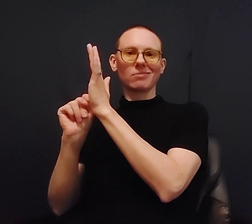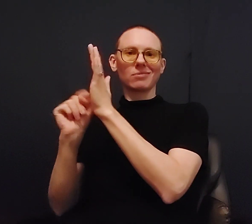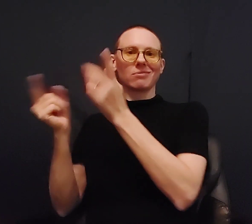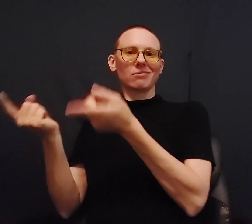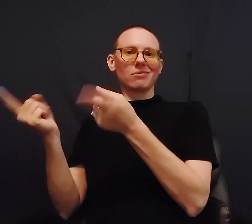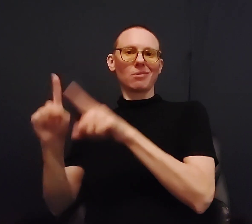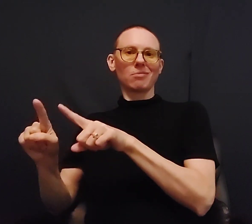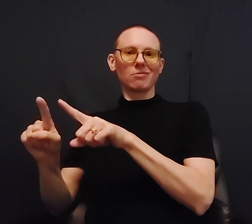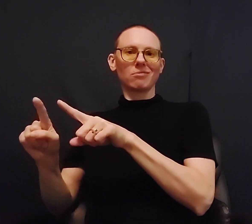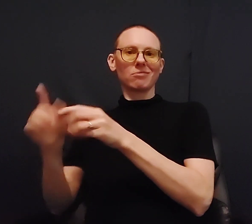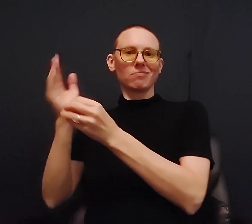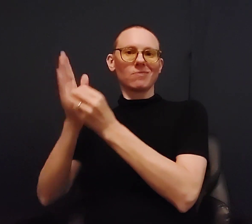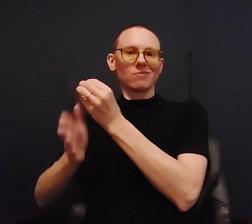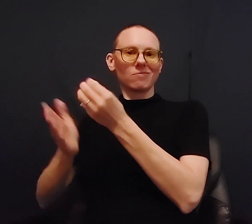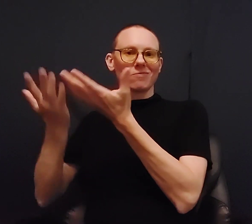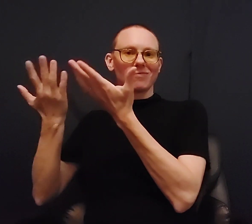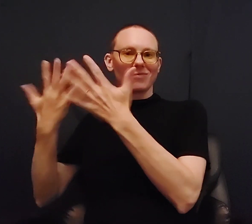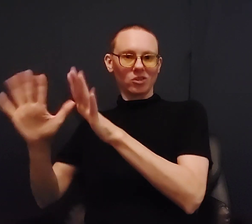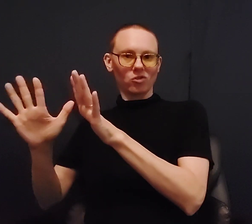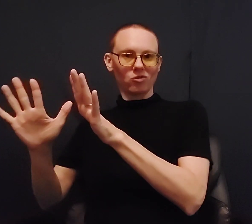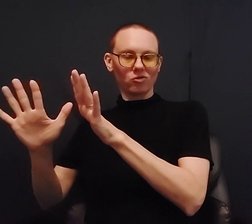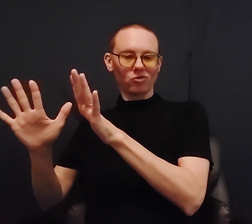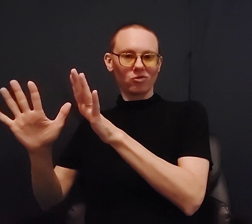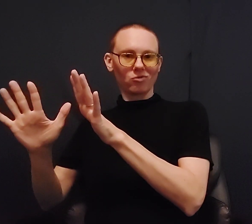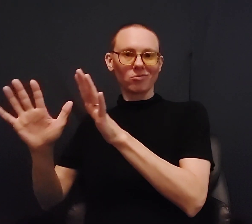the New Testament where the prophecy was completed.